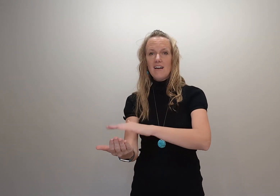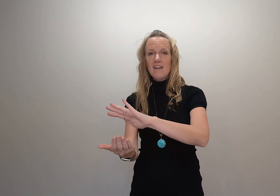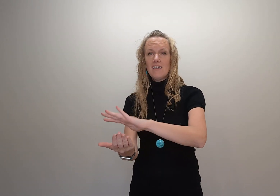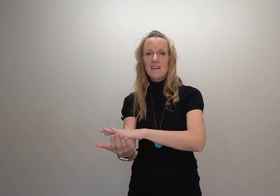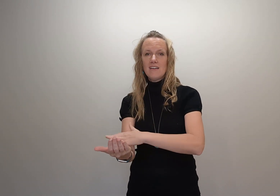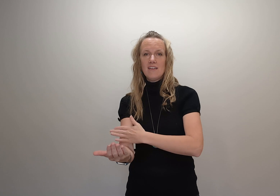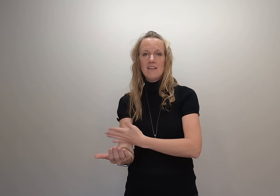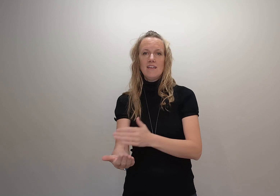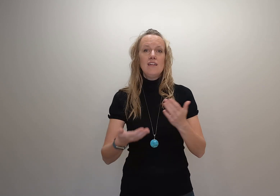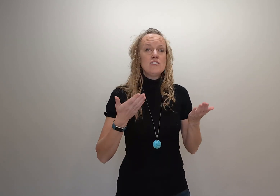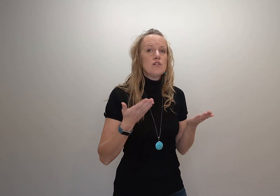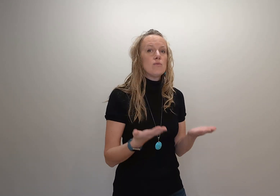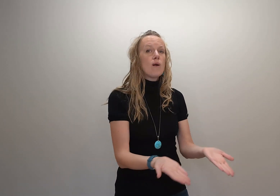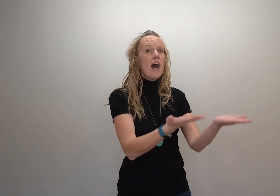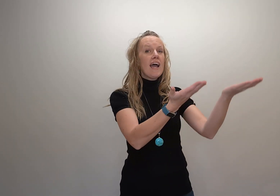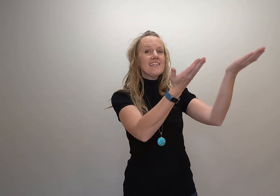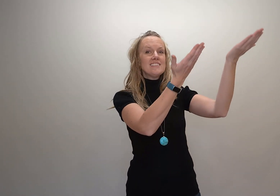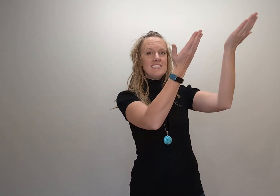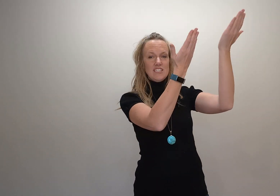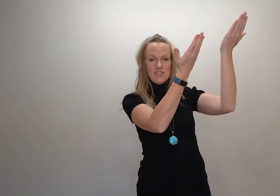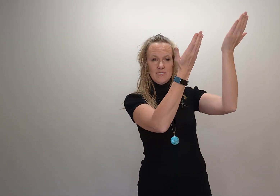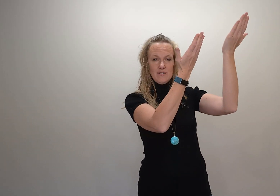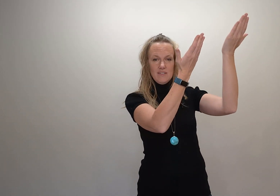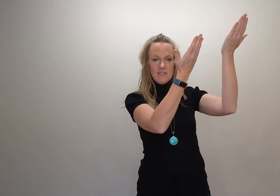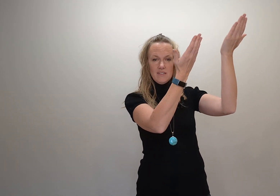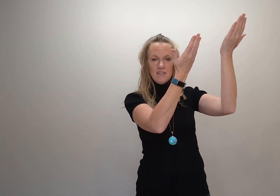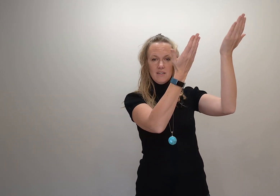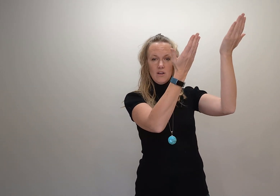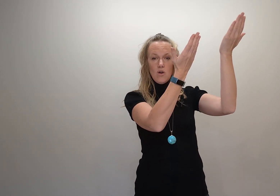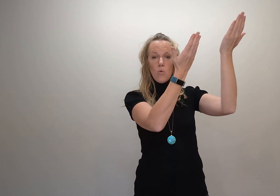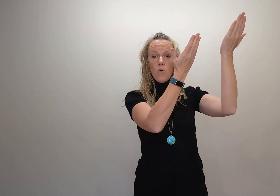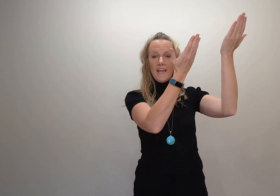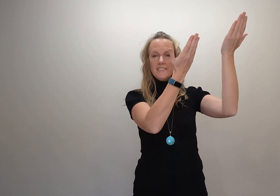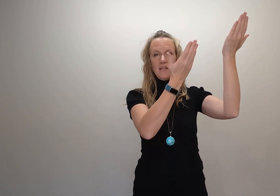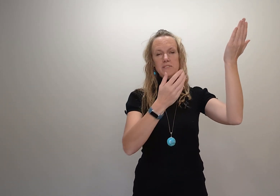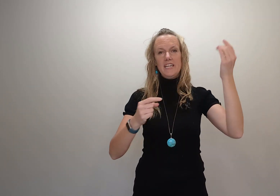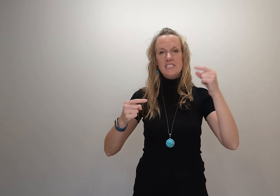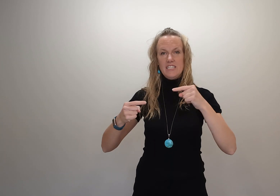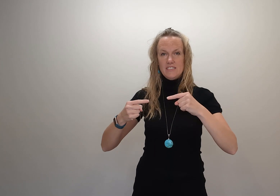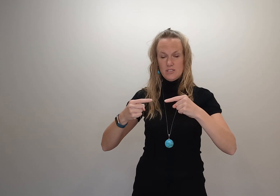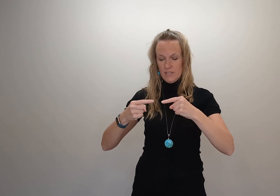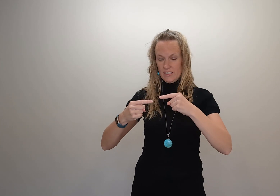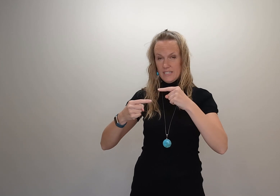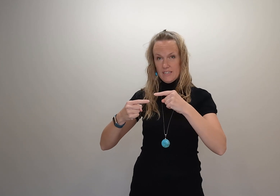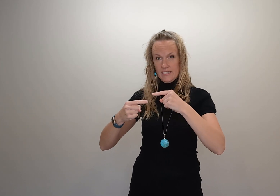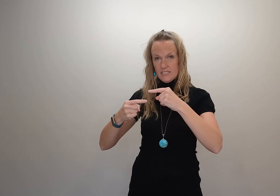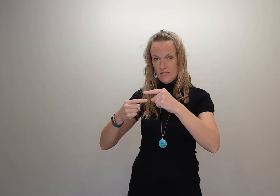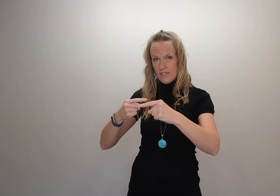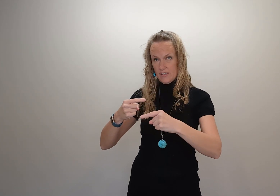song to rise to you when temptation. So we're going to take our index finger and